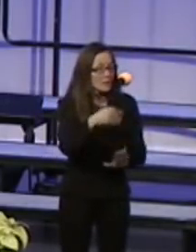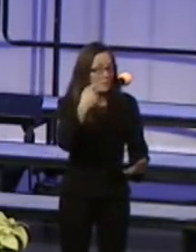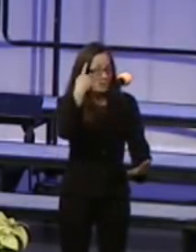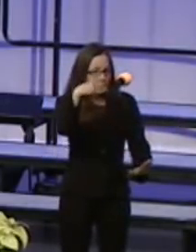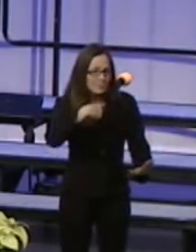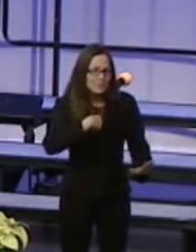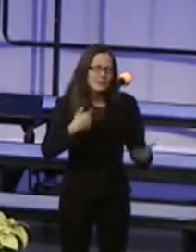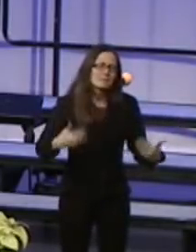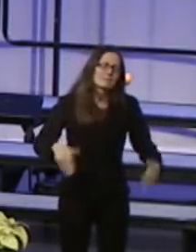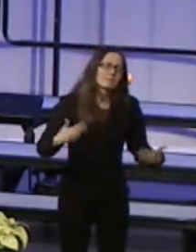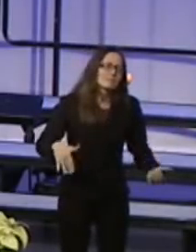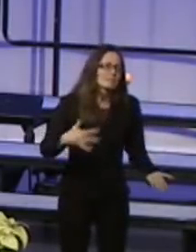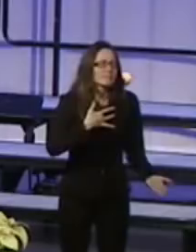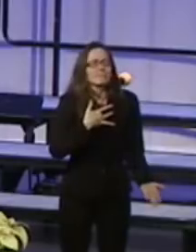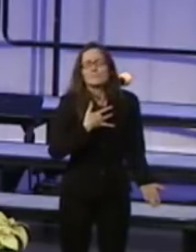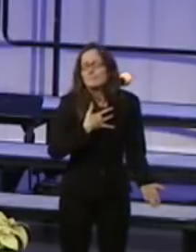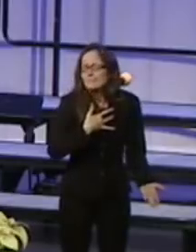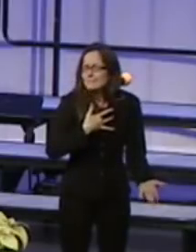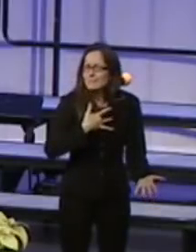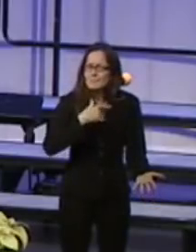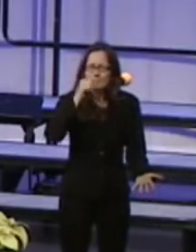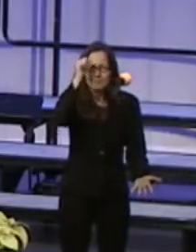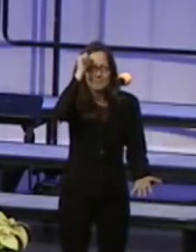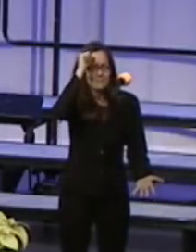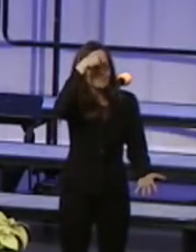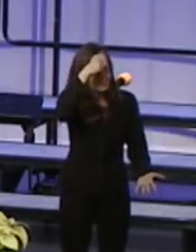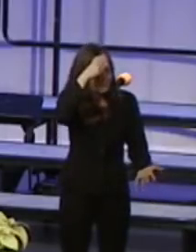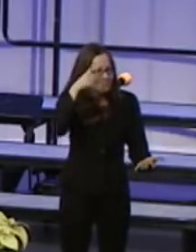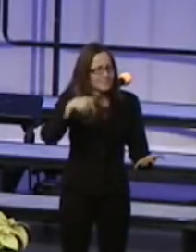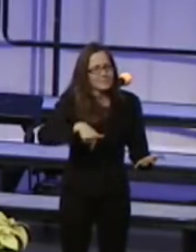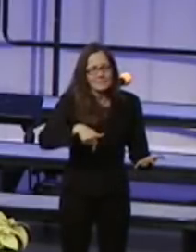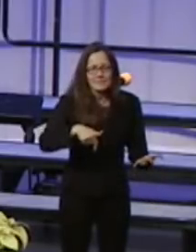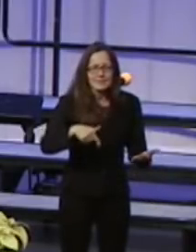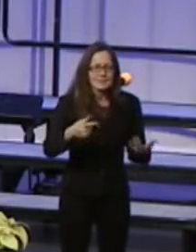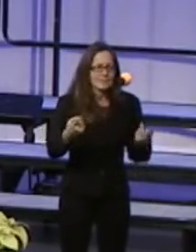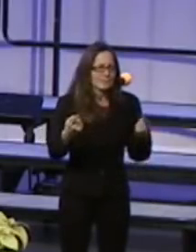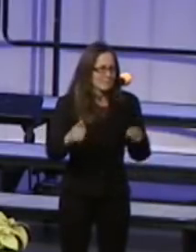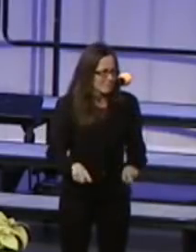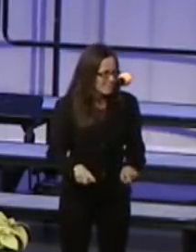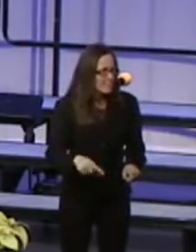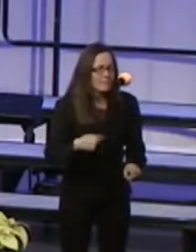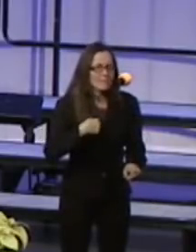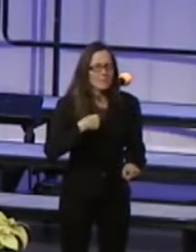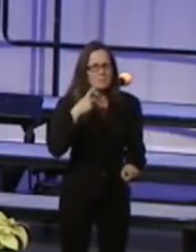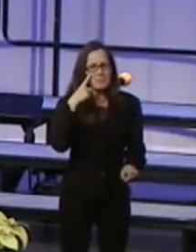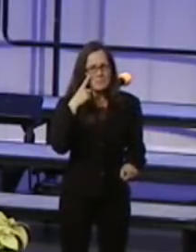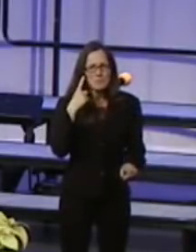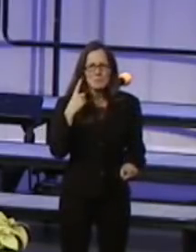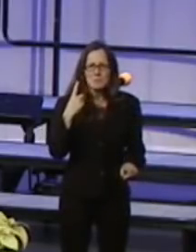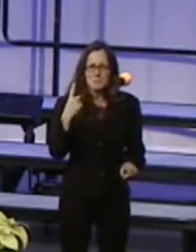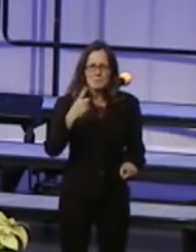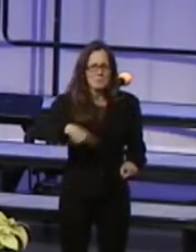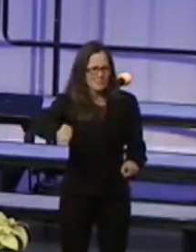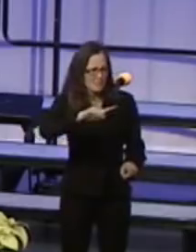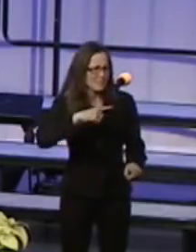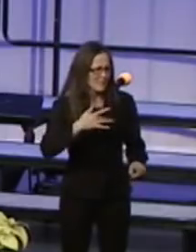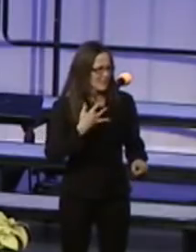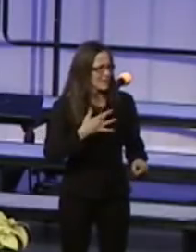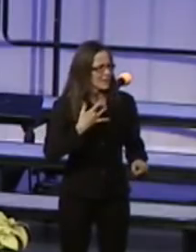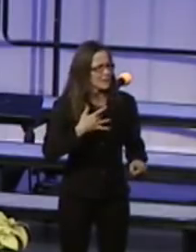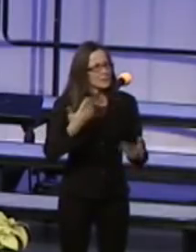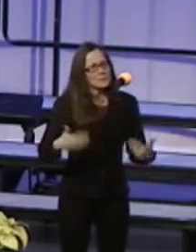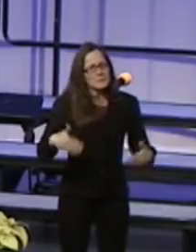momentous occasion. It is an honor. I feel that deep in my heart, and I think we all feel that. For me at